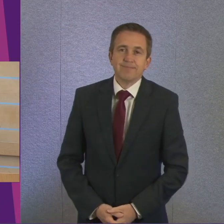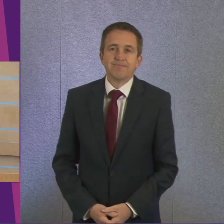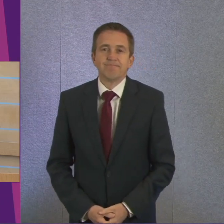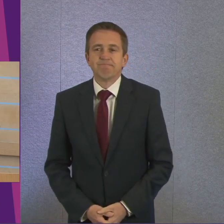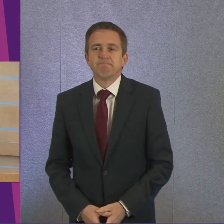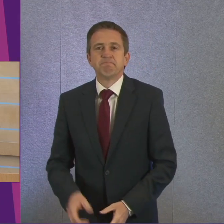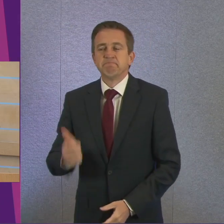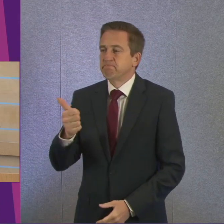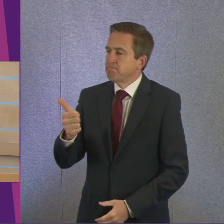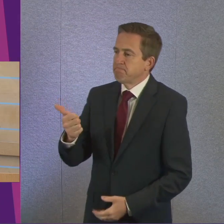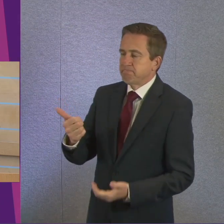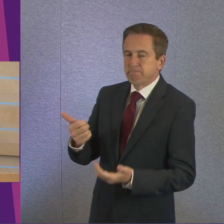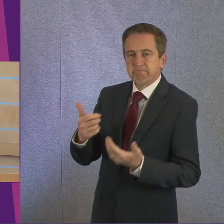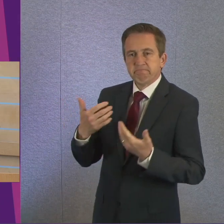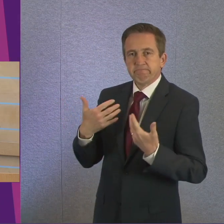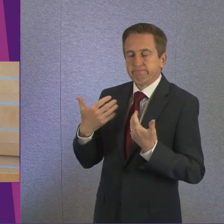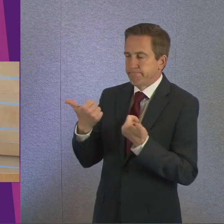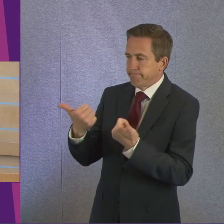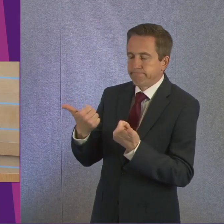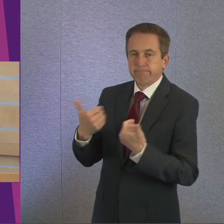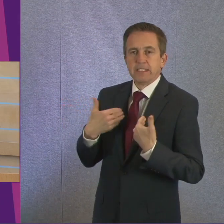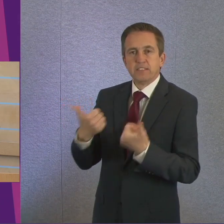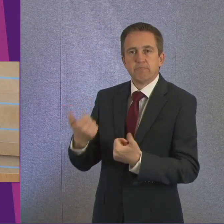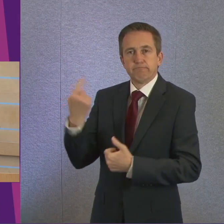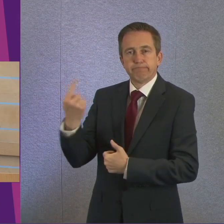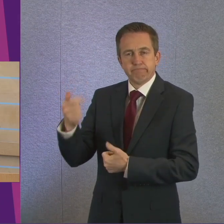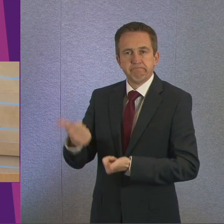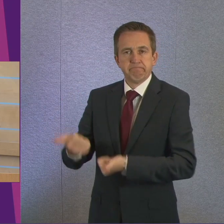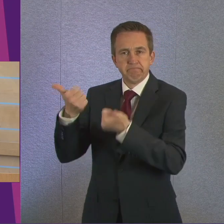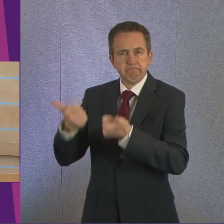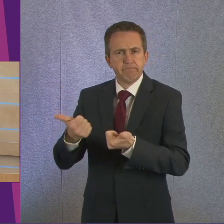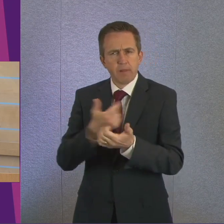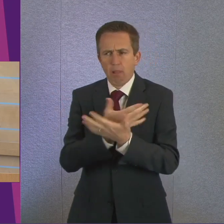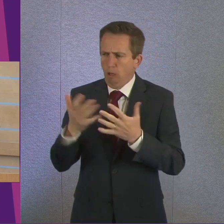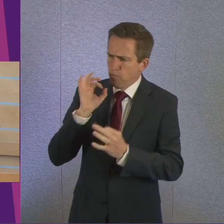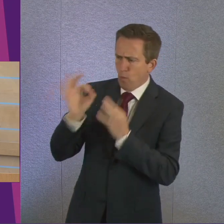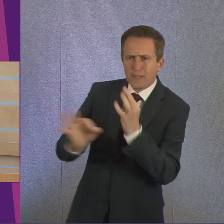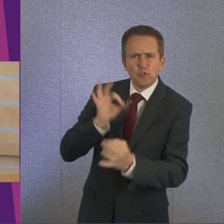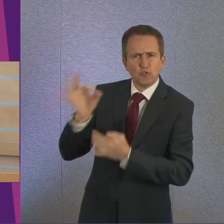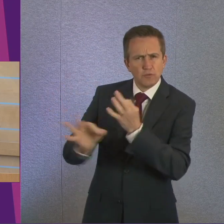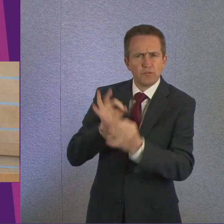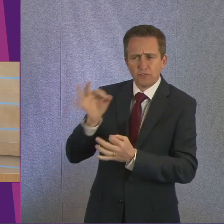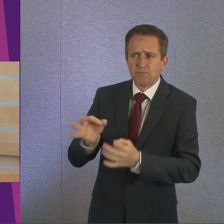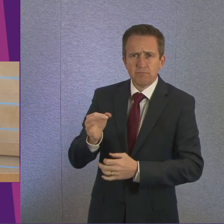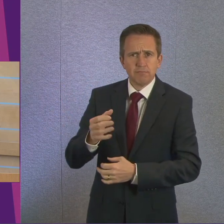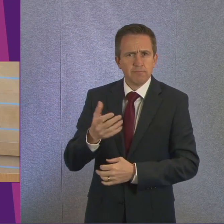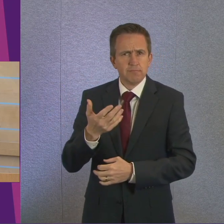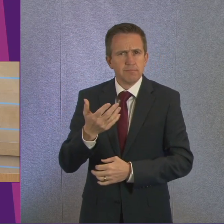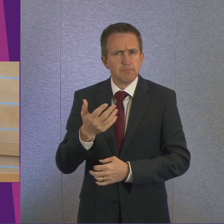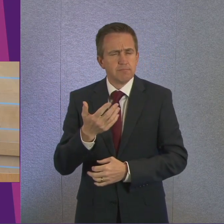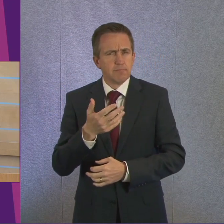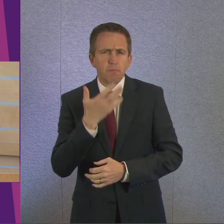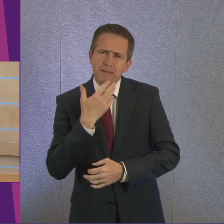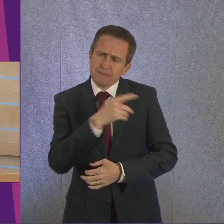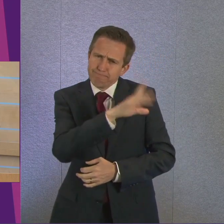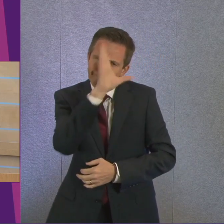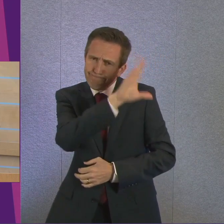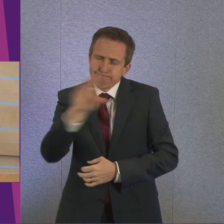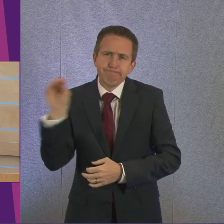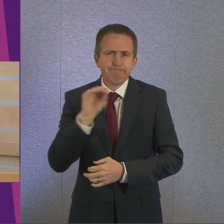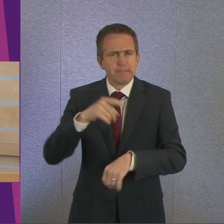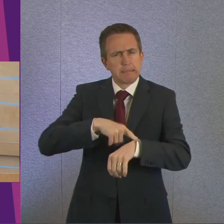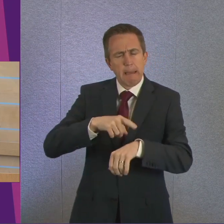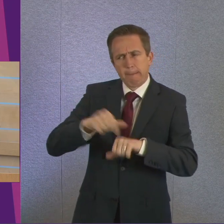Thank you very much, Cabinet Secretary. We have, as you'd imagine, a large number of members who wish to ask a question. Hopefully we'll have relatively concise questions and